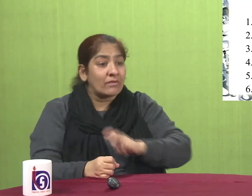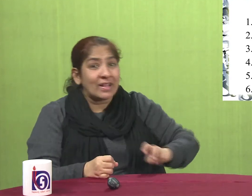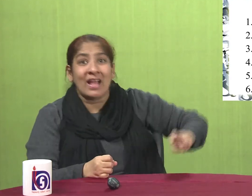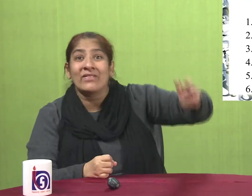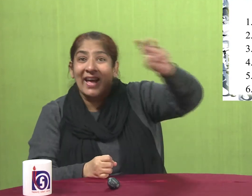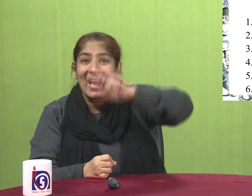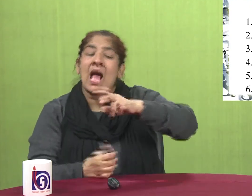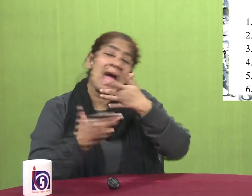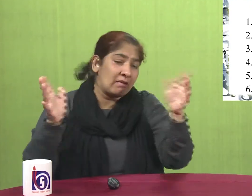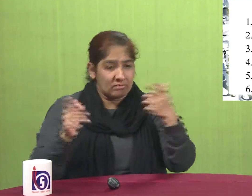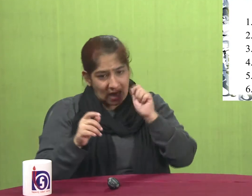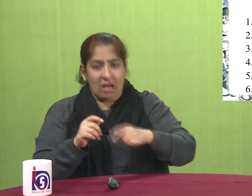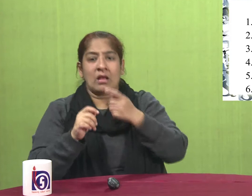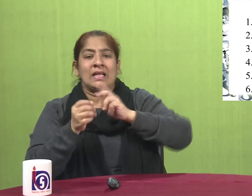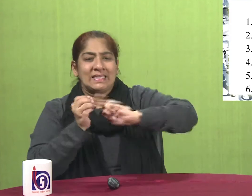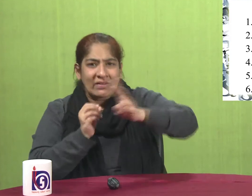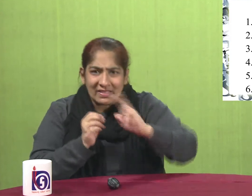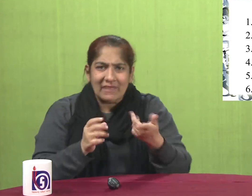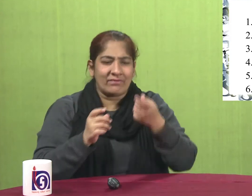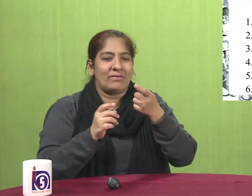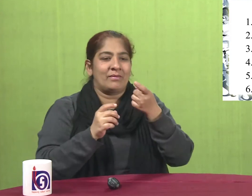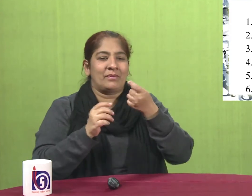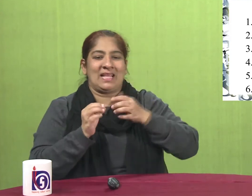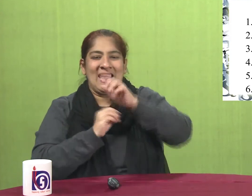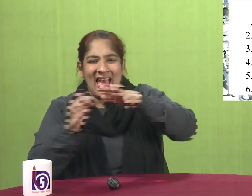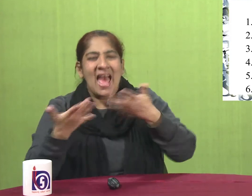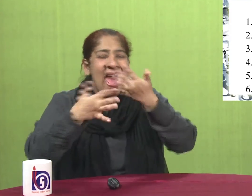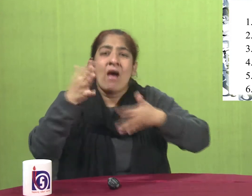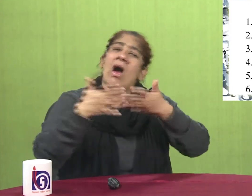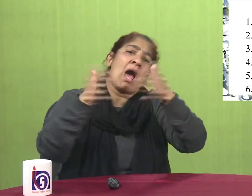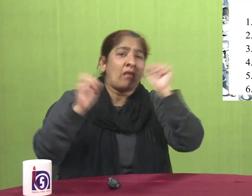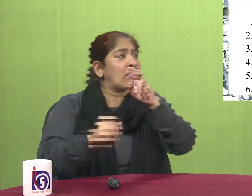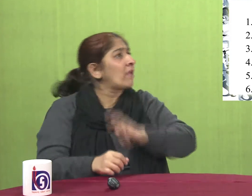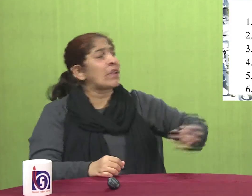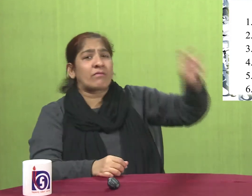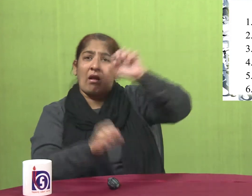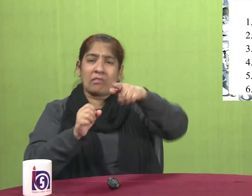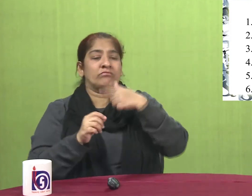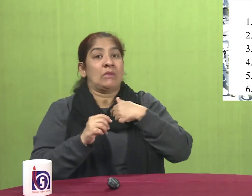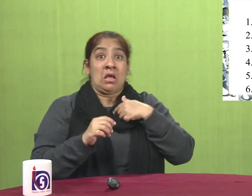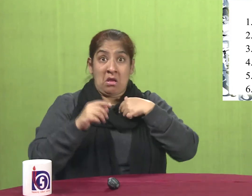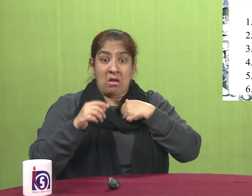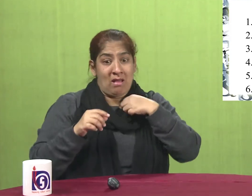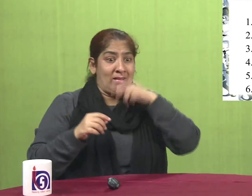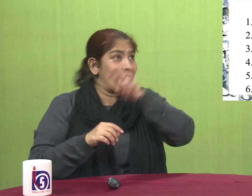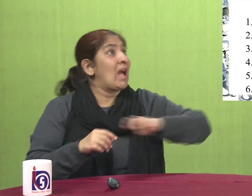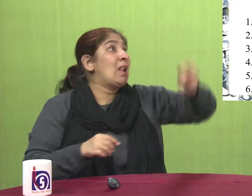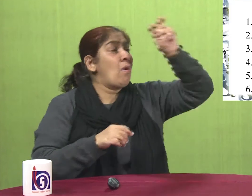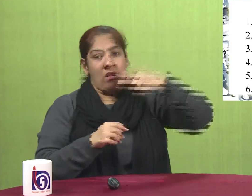Third is can do while you are traveling. You can always use e-banking while you are traveling from here